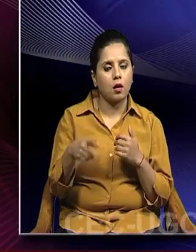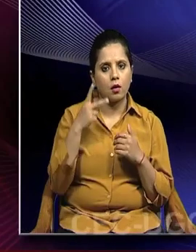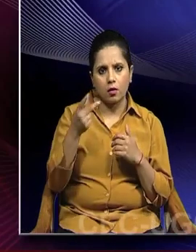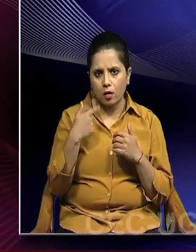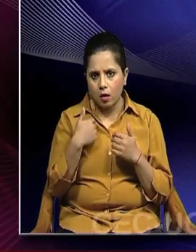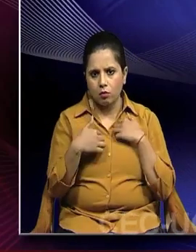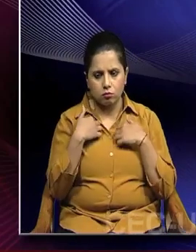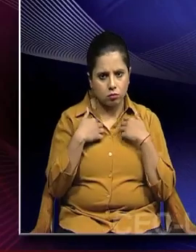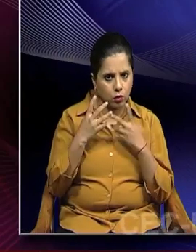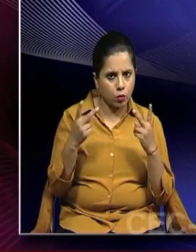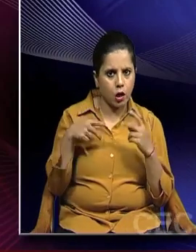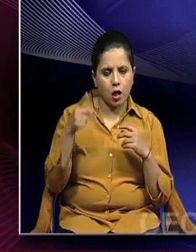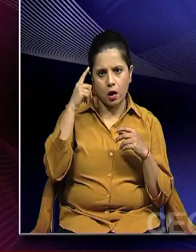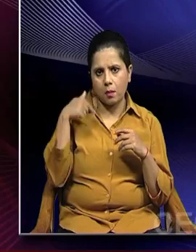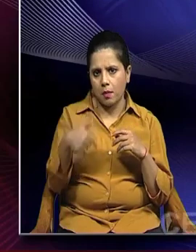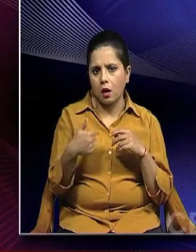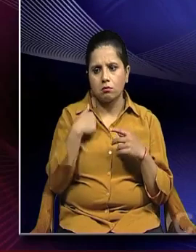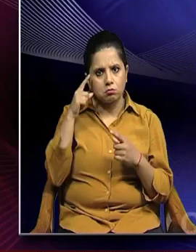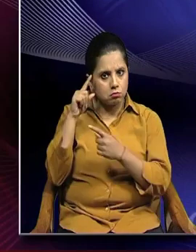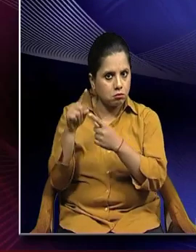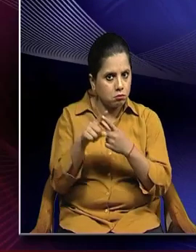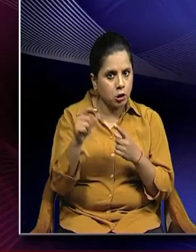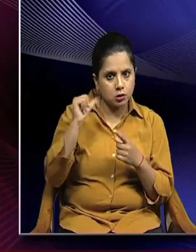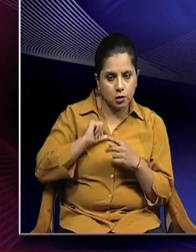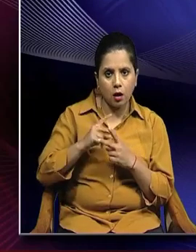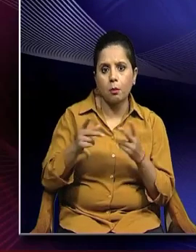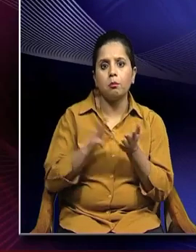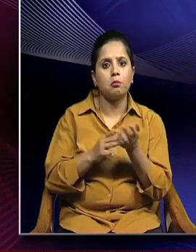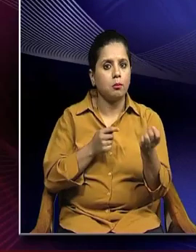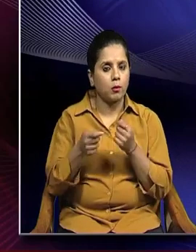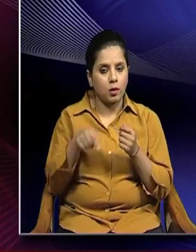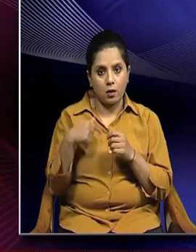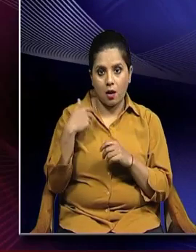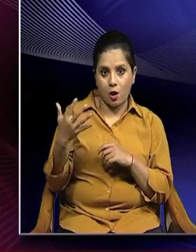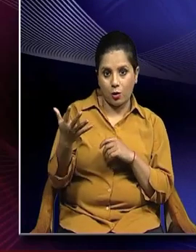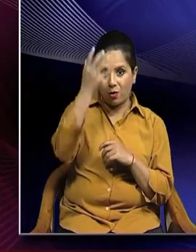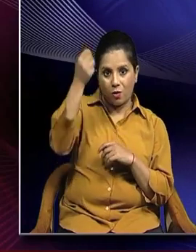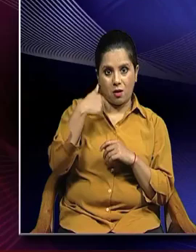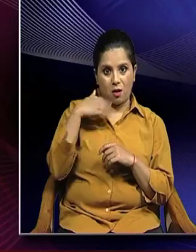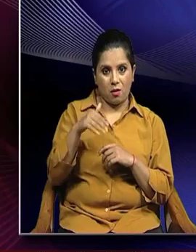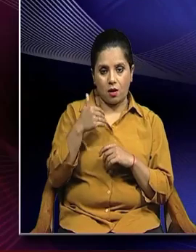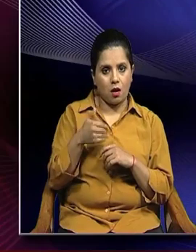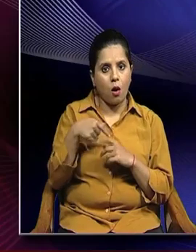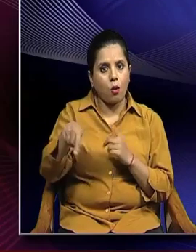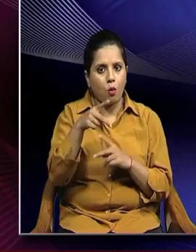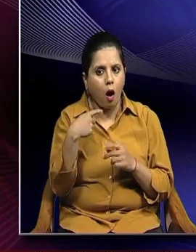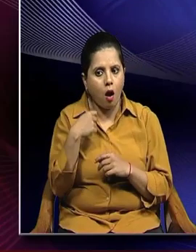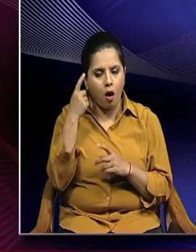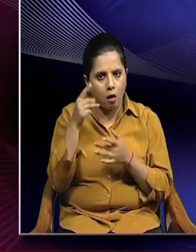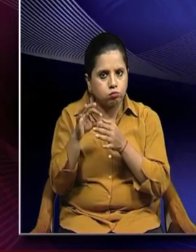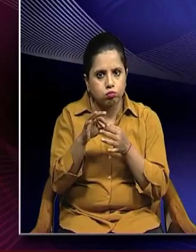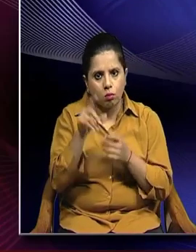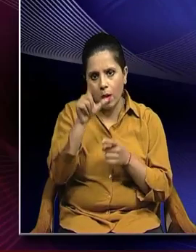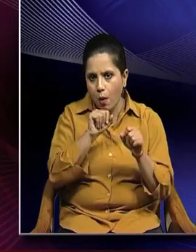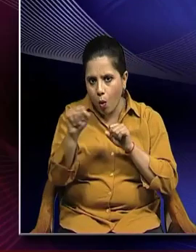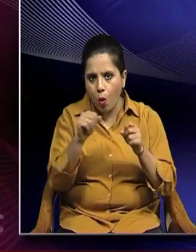and mutuality style of management, from authoritarian to emotivity and now mutuality style